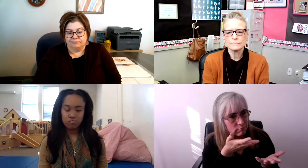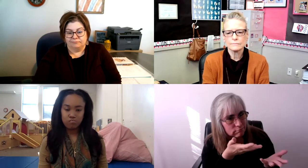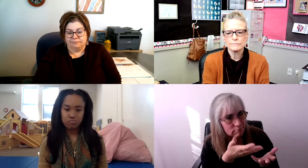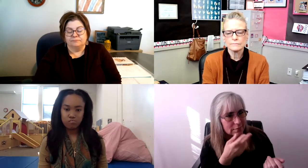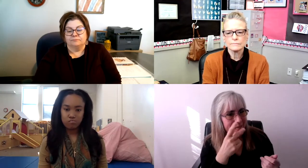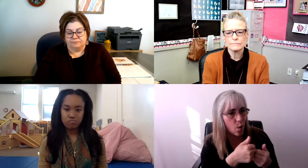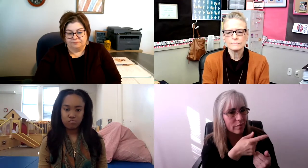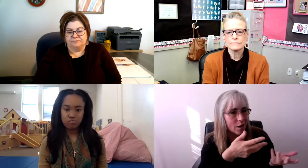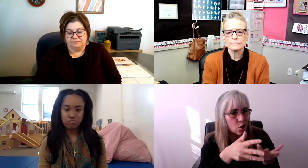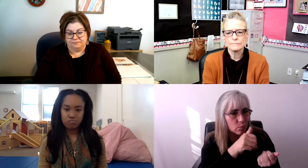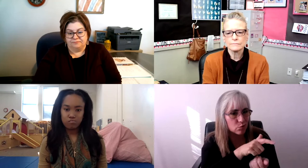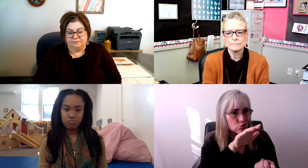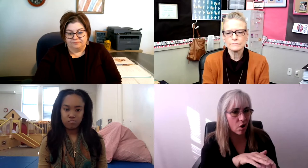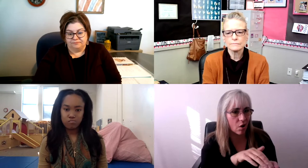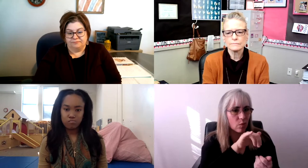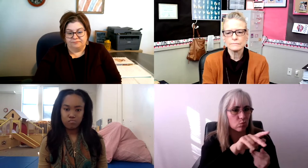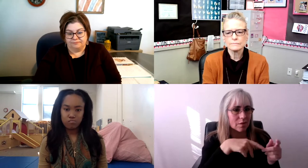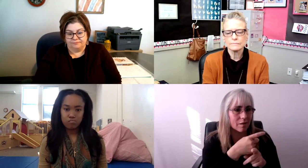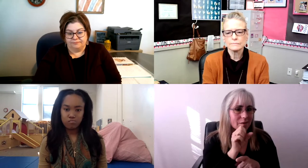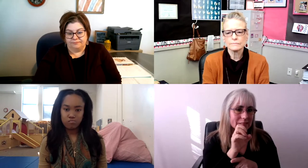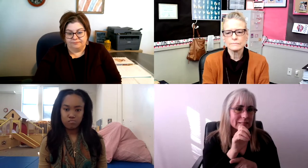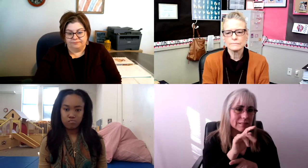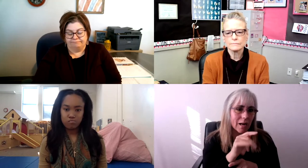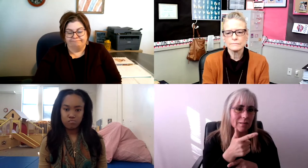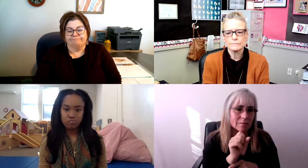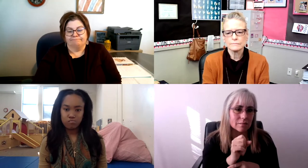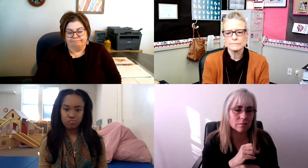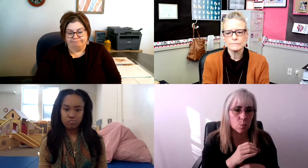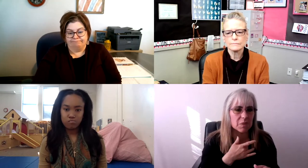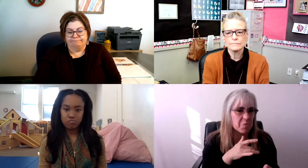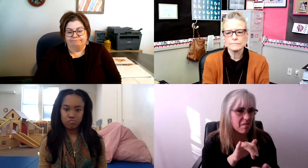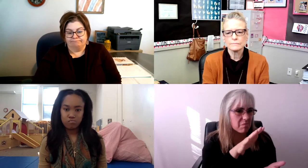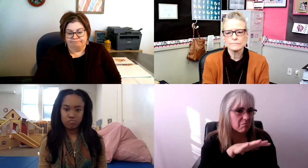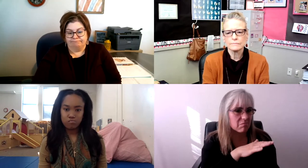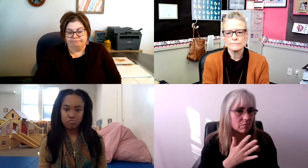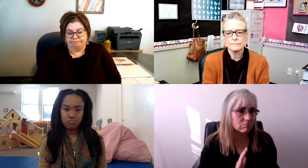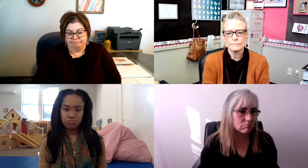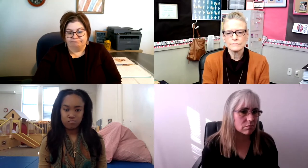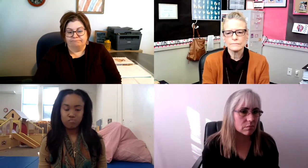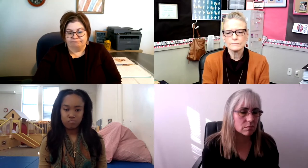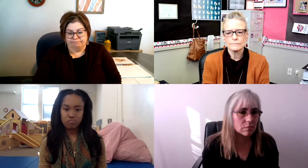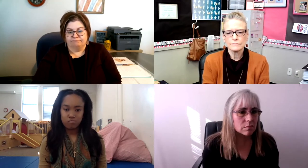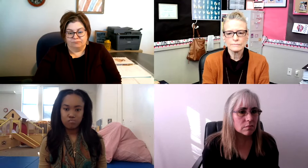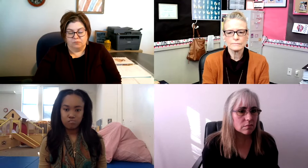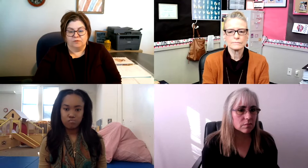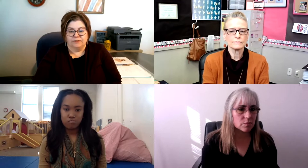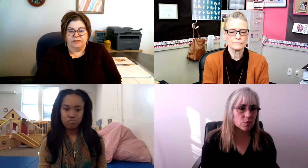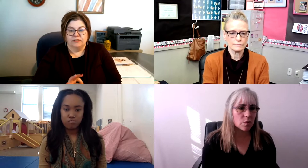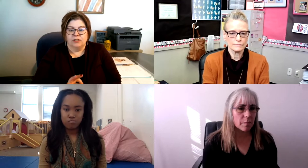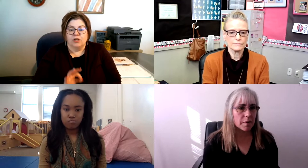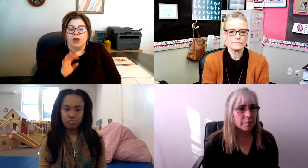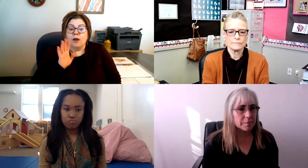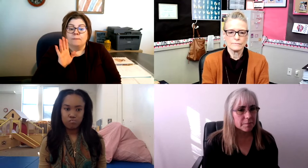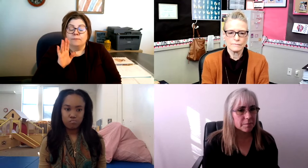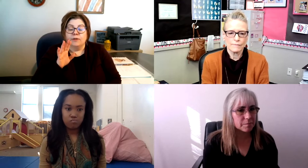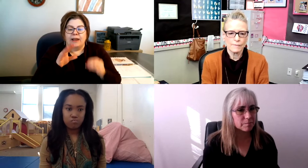them at those places, and we can see how they interact with their child in those different settings and coach them on how to,